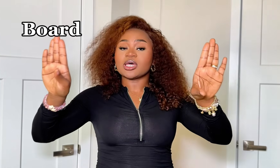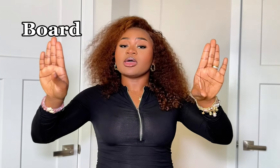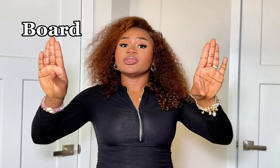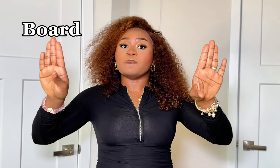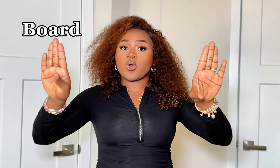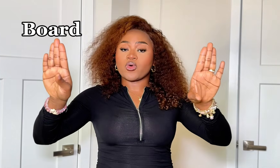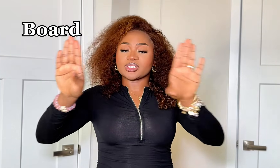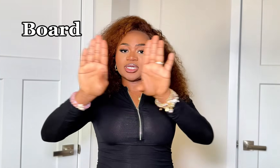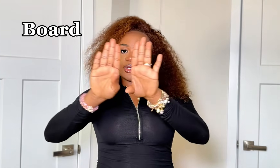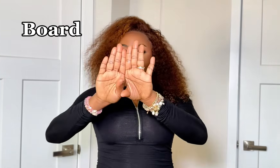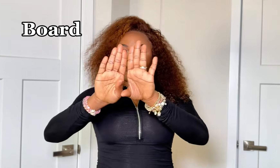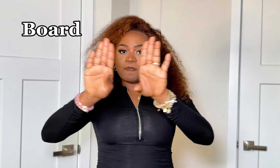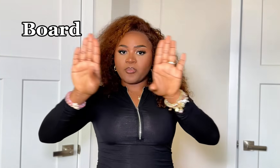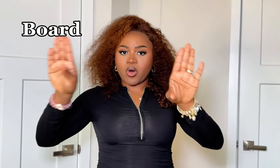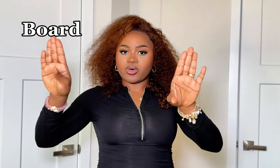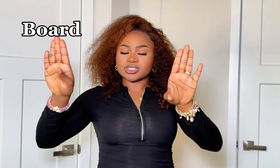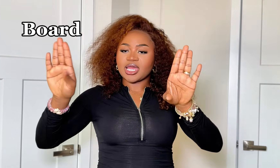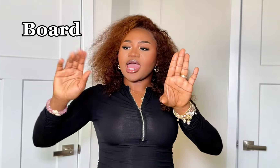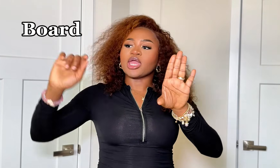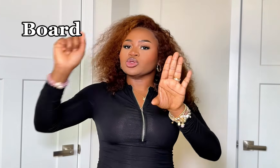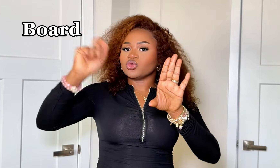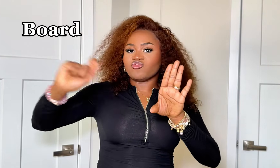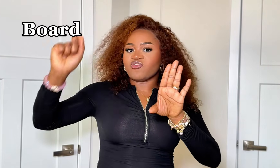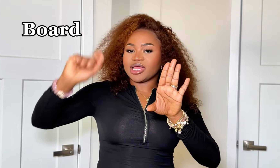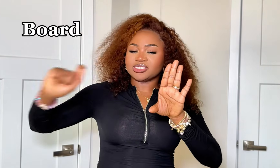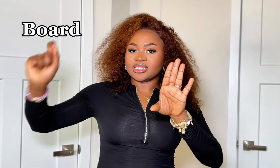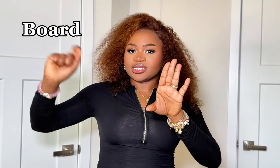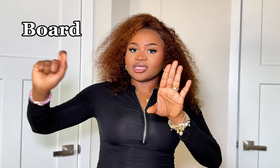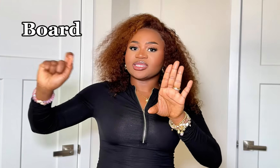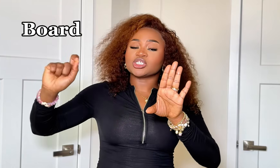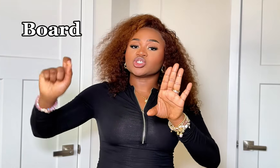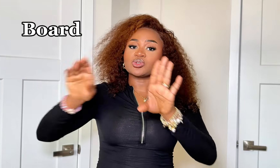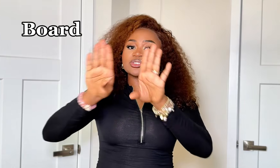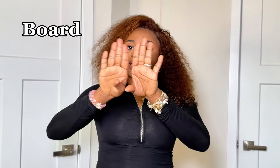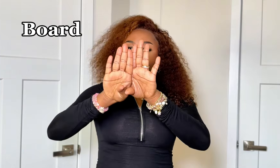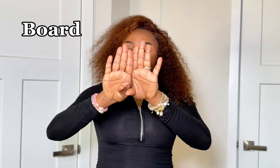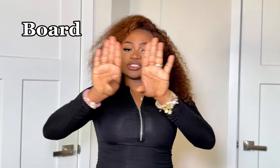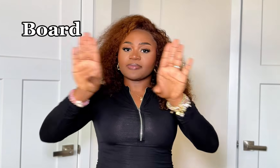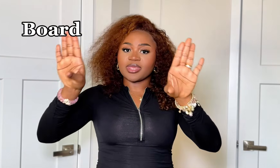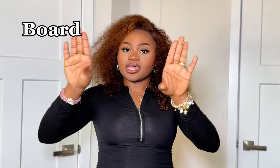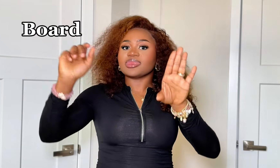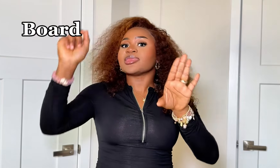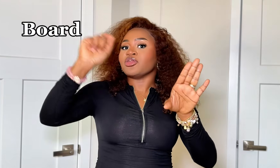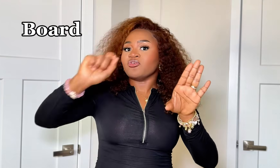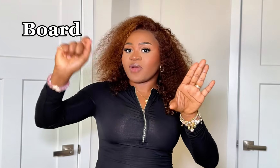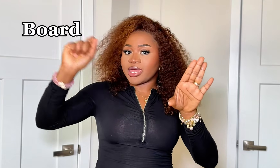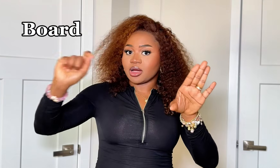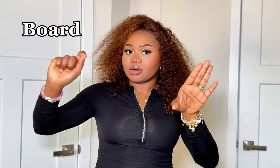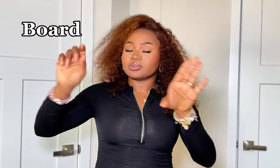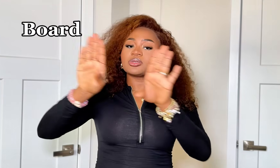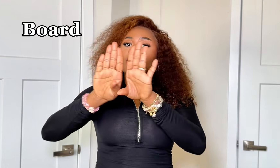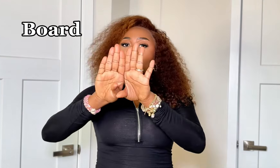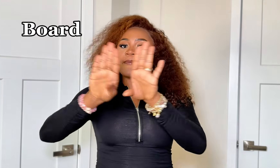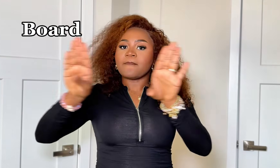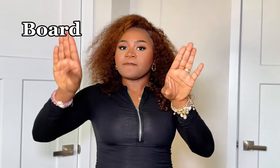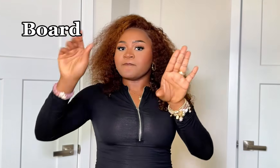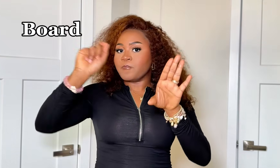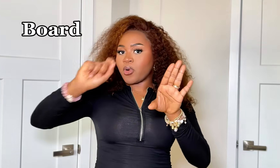the board. Board. And you do writing, that shows something that you write on.